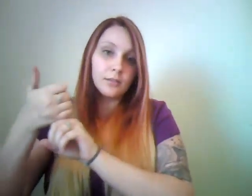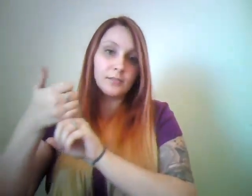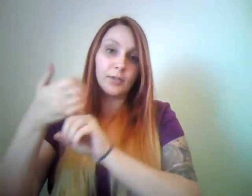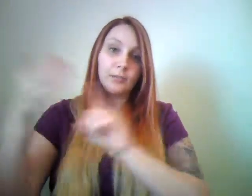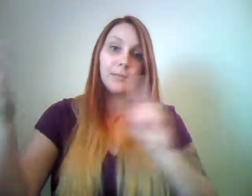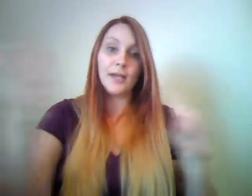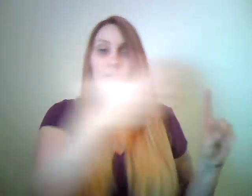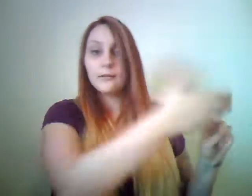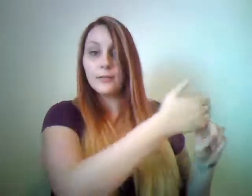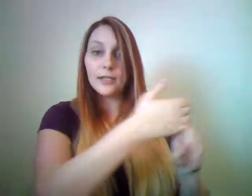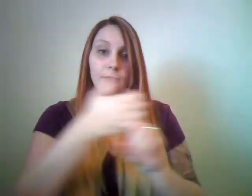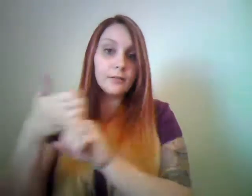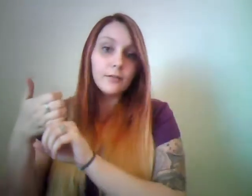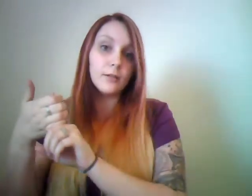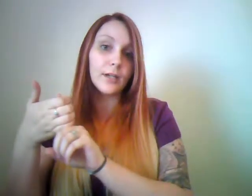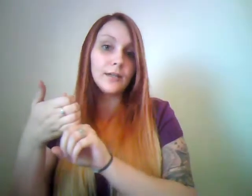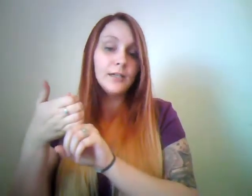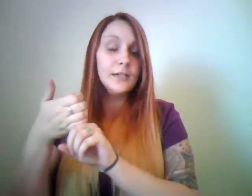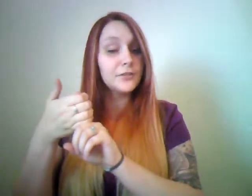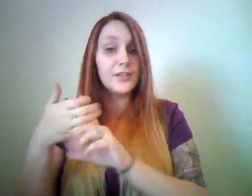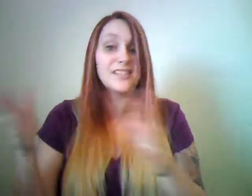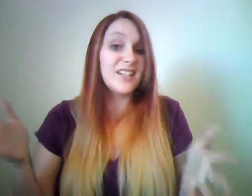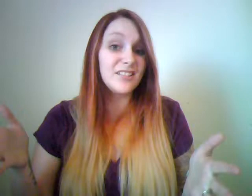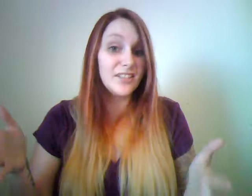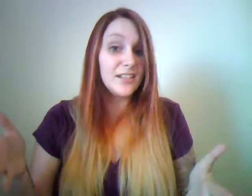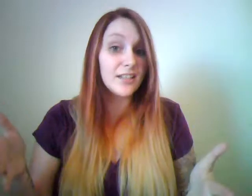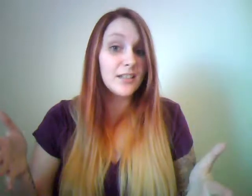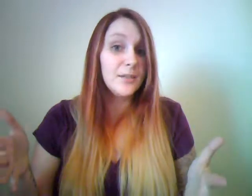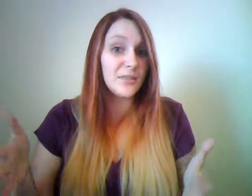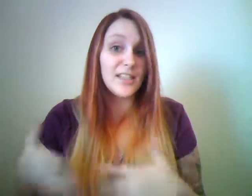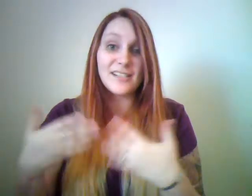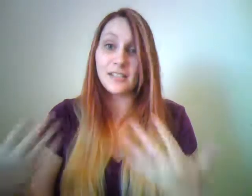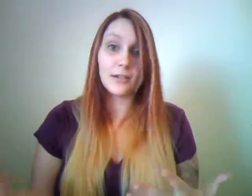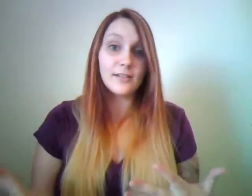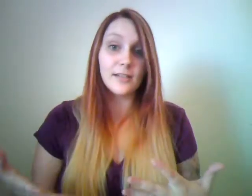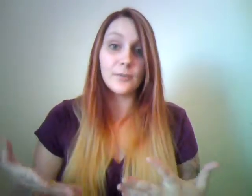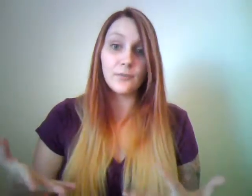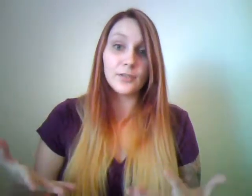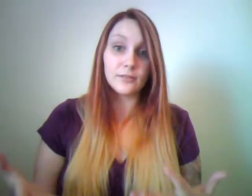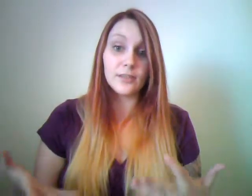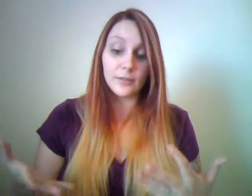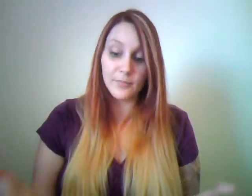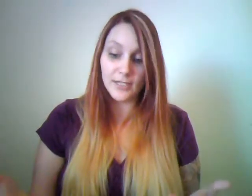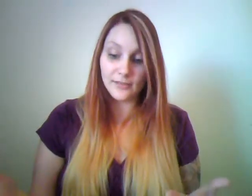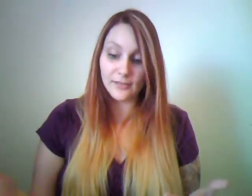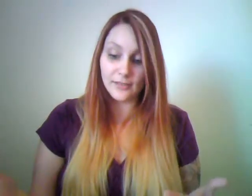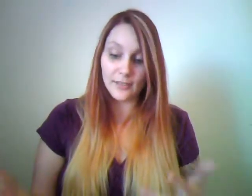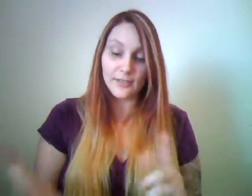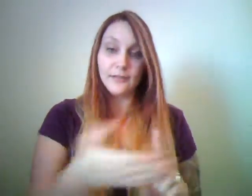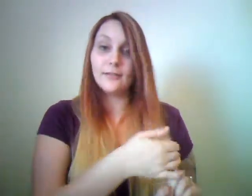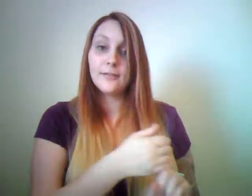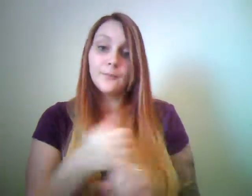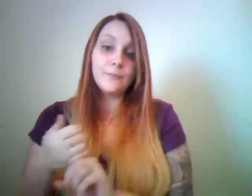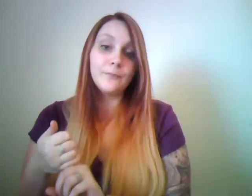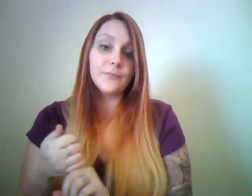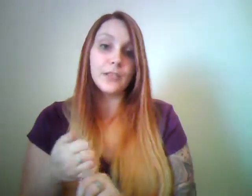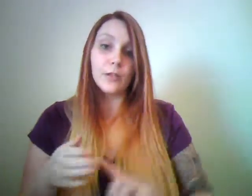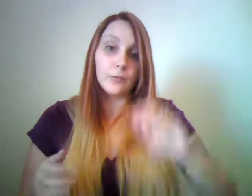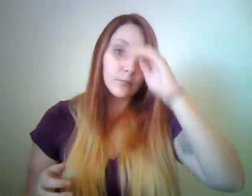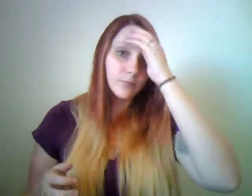bring me back, right? Okay. So that's not in the lyric, but that's the concept of what the lyric means, is that he's, you know, he's